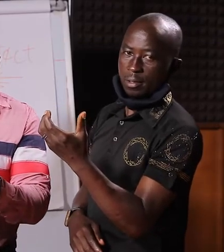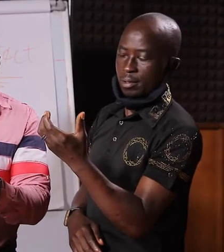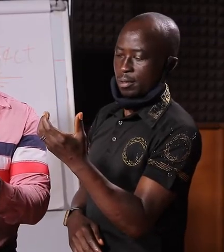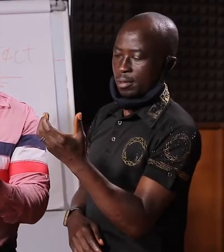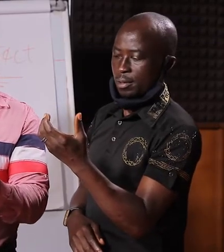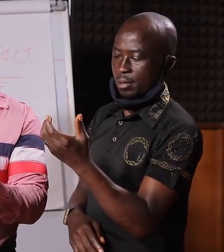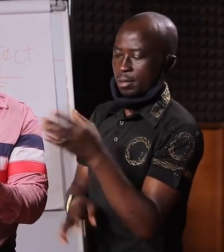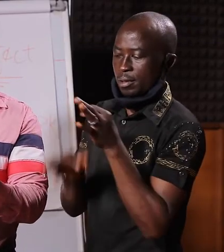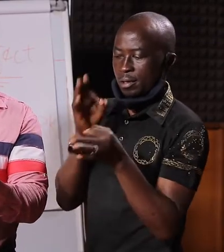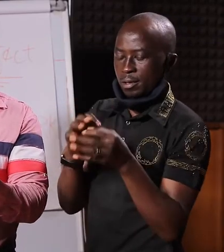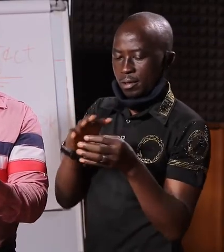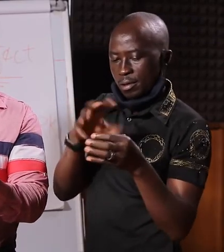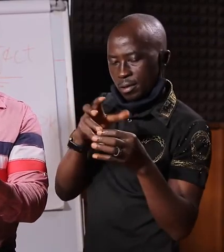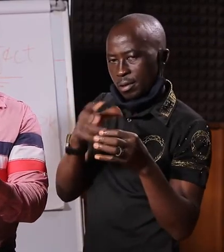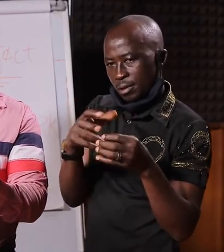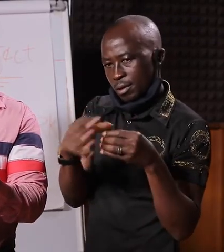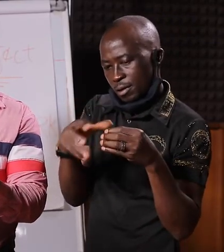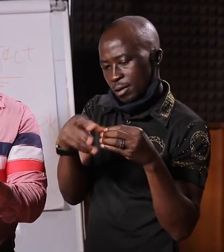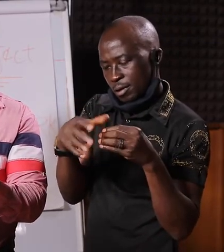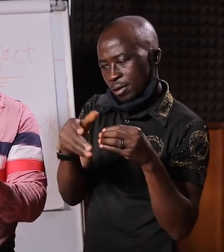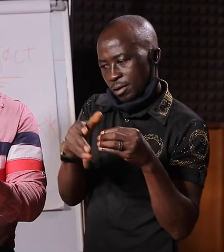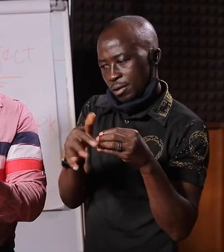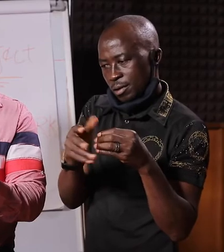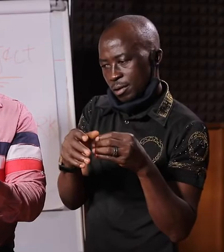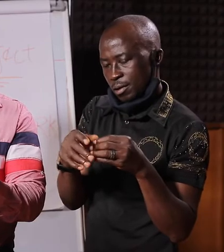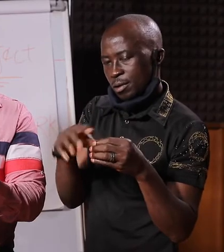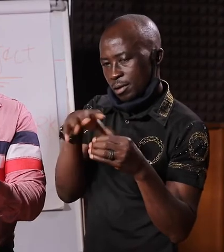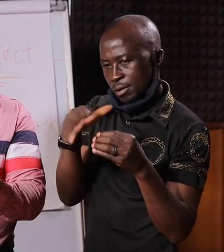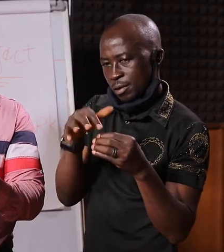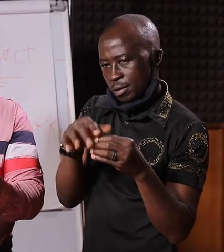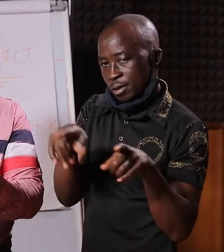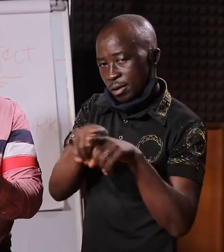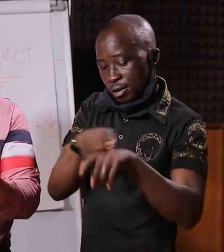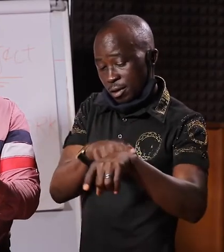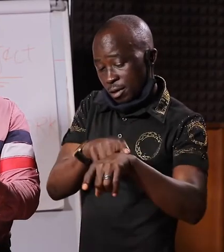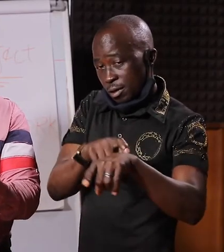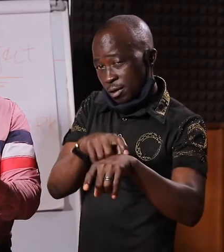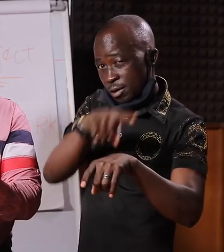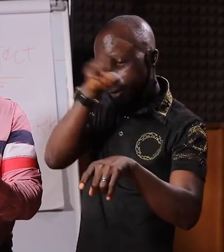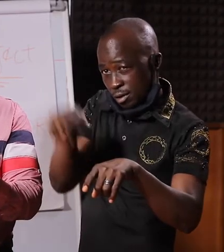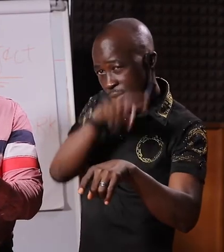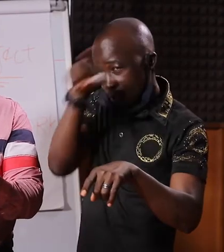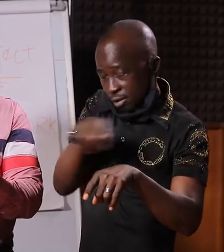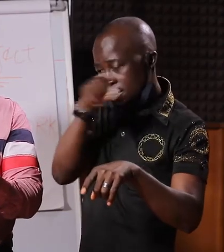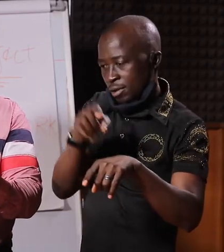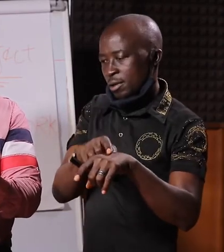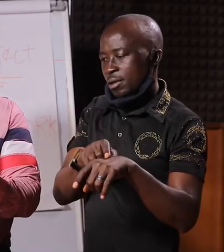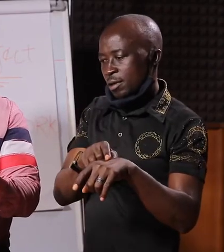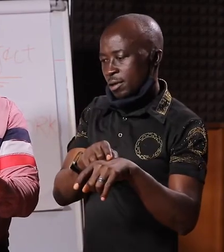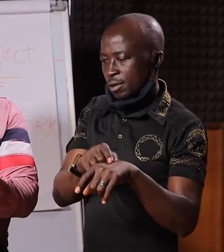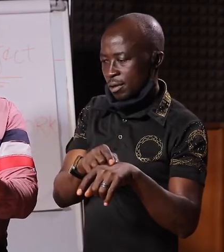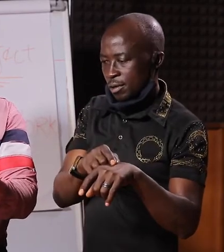by the time you turn the knot clockwise, you are tying the component part together. That